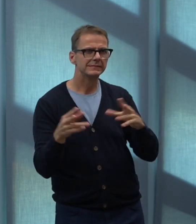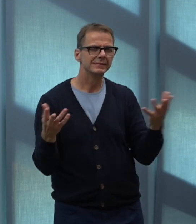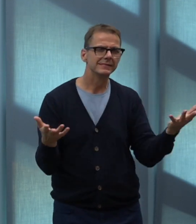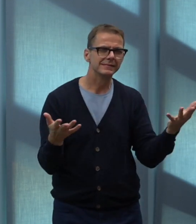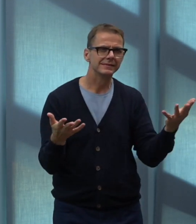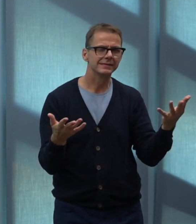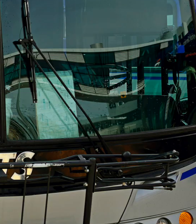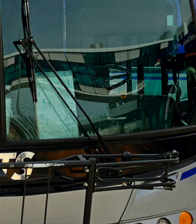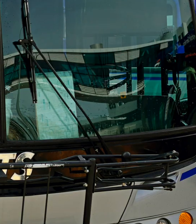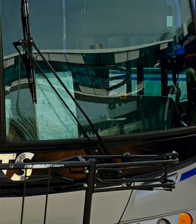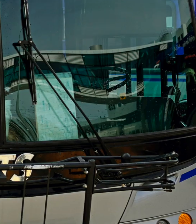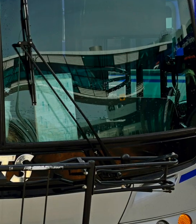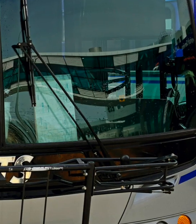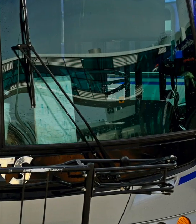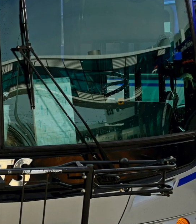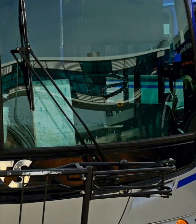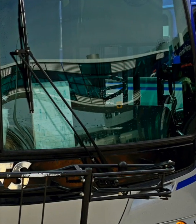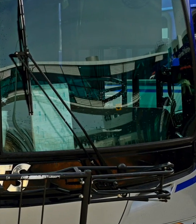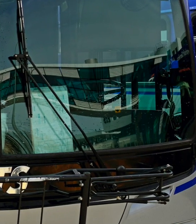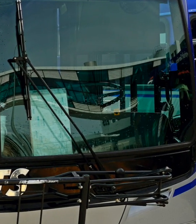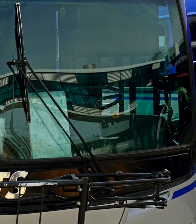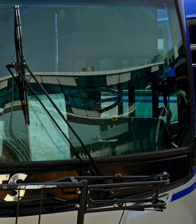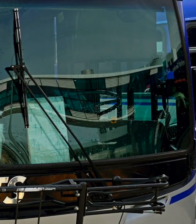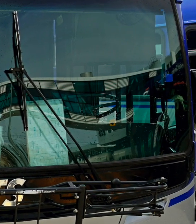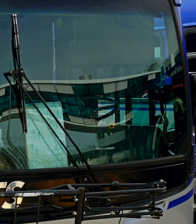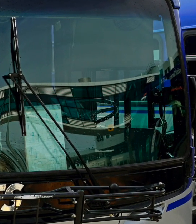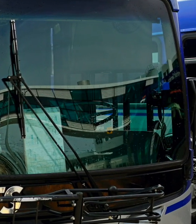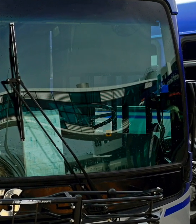continue to engage on this and see if that's something that